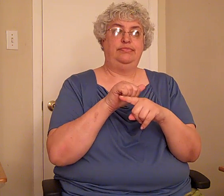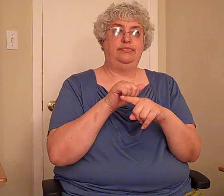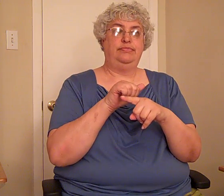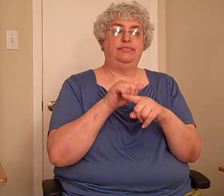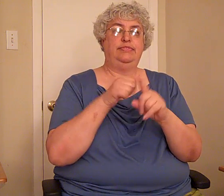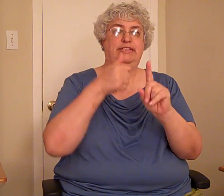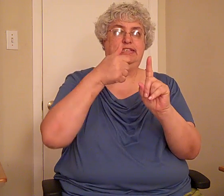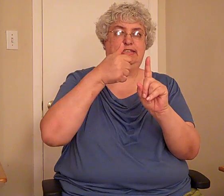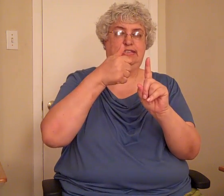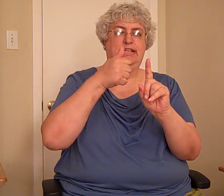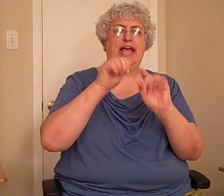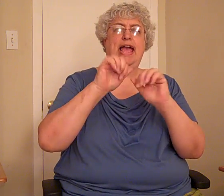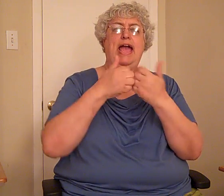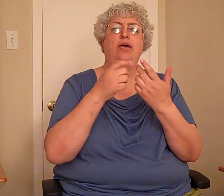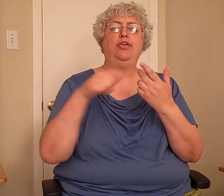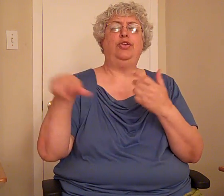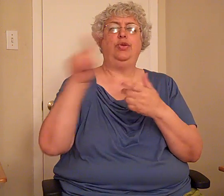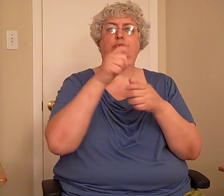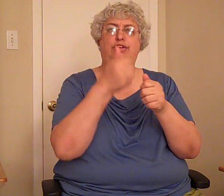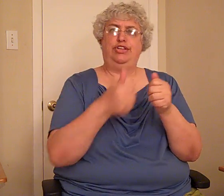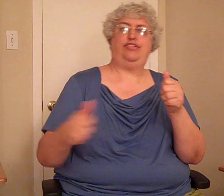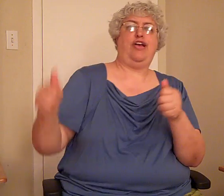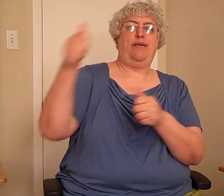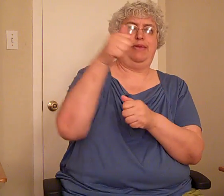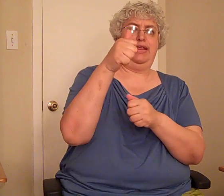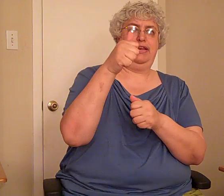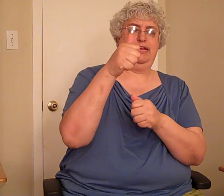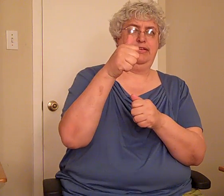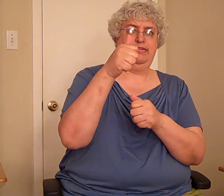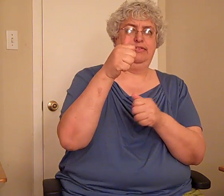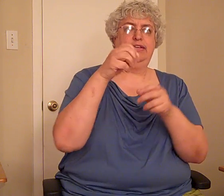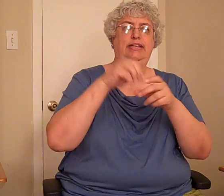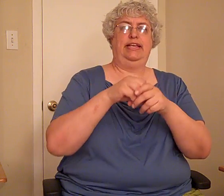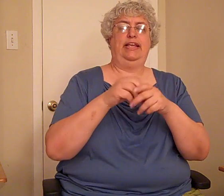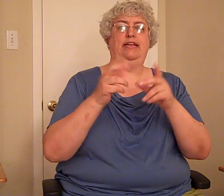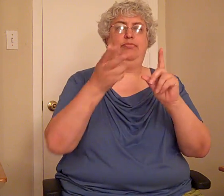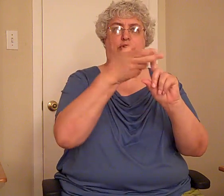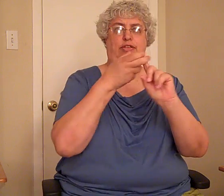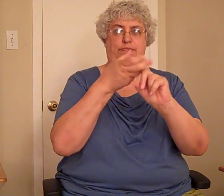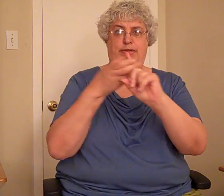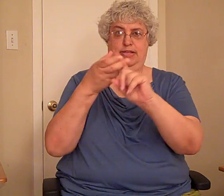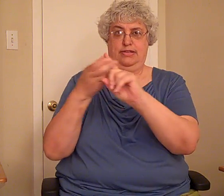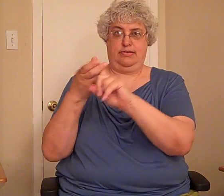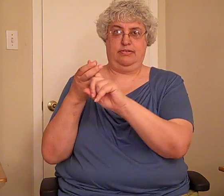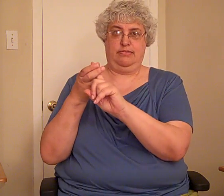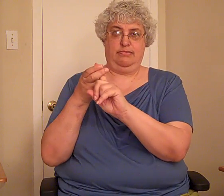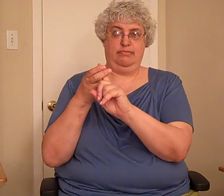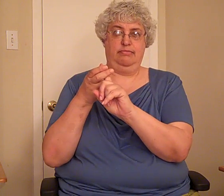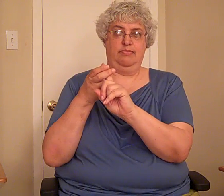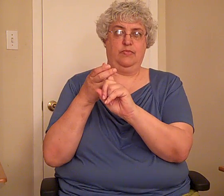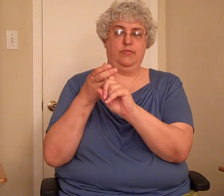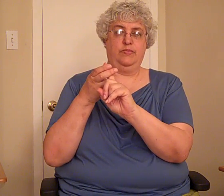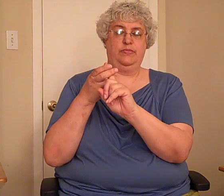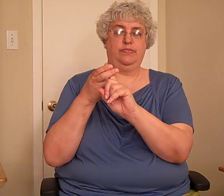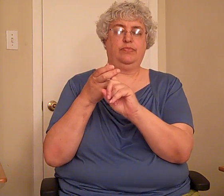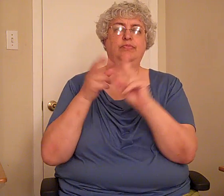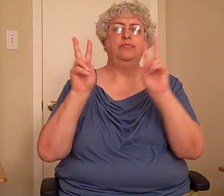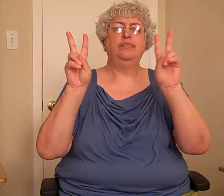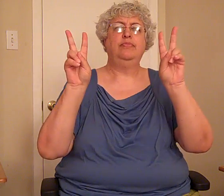itself, and that's really how do you dominate in the game of prospecting. And the title is,